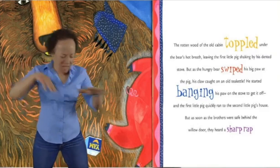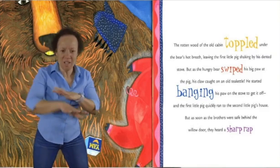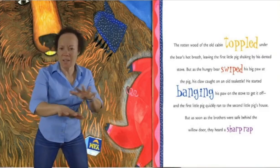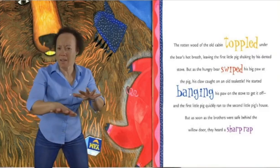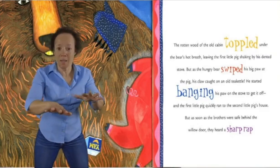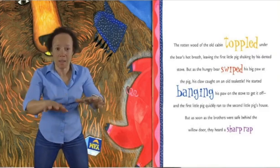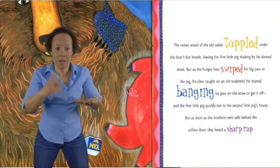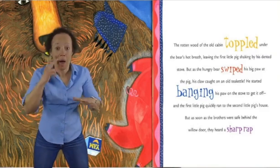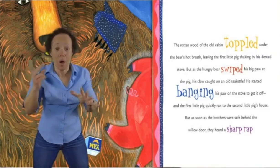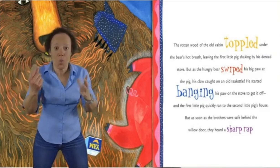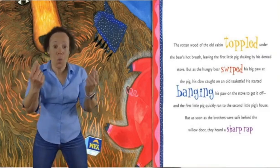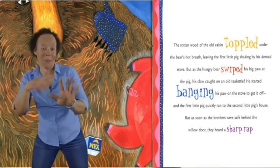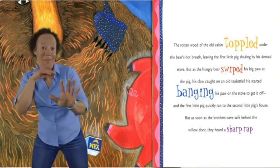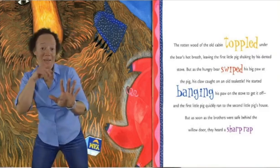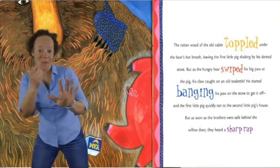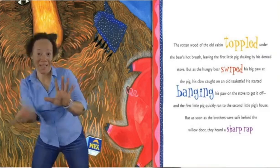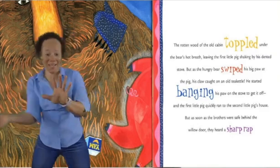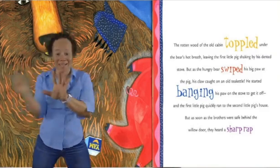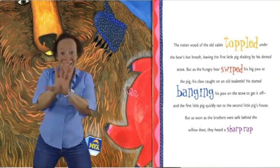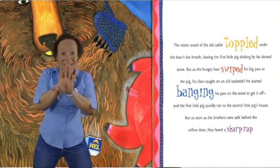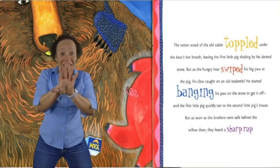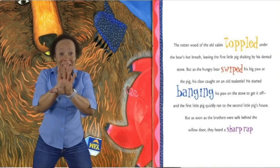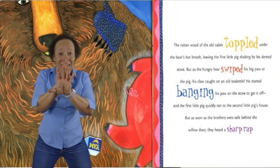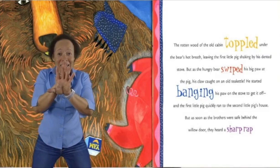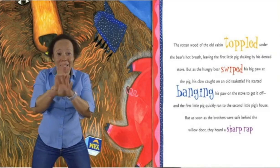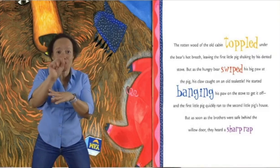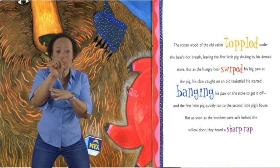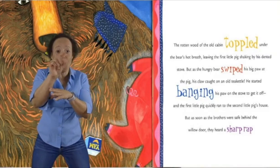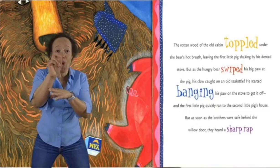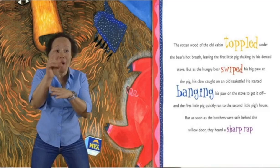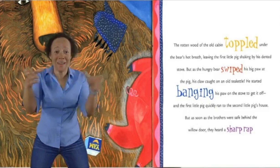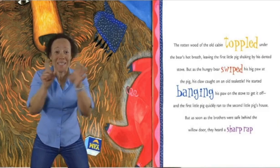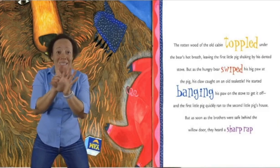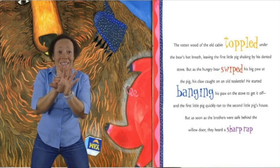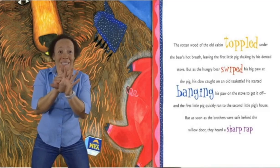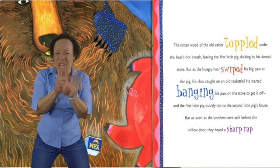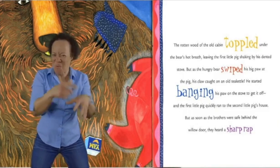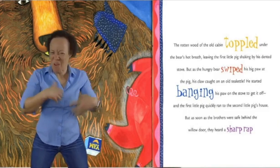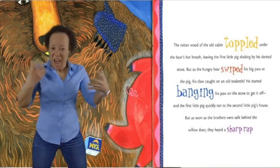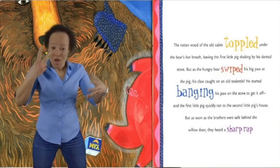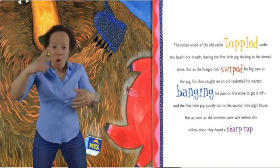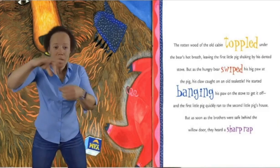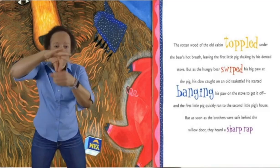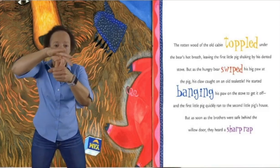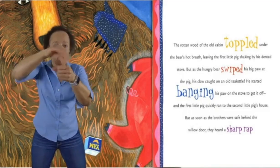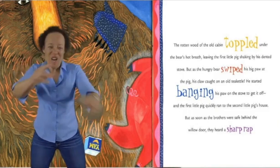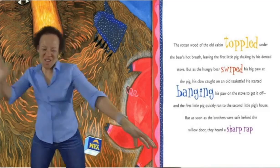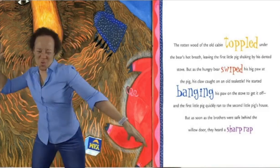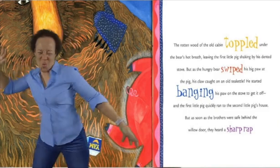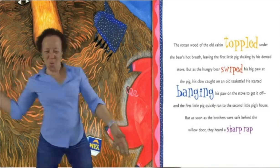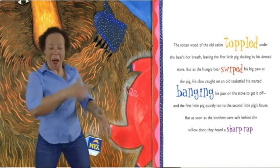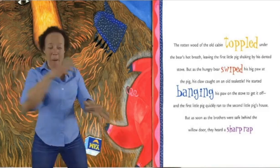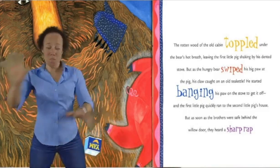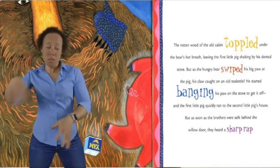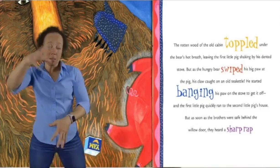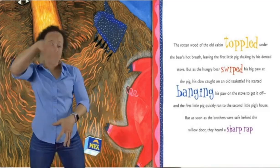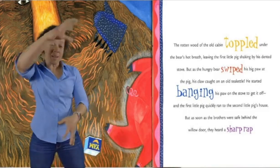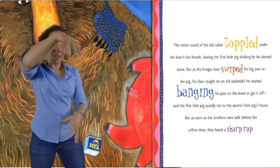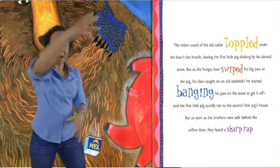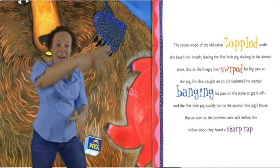bear swiped his big paw at the pig, his claw caught on the old tea kettle. He started banging his paw over the stove to get it off, and